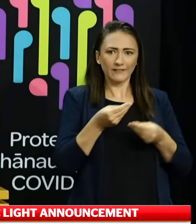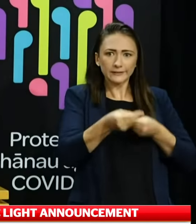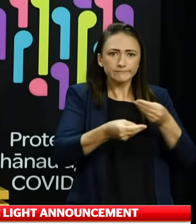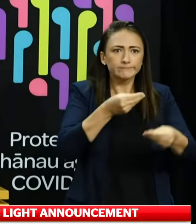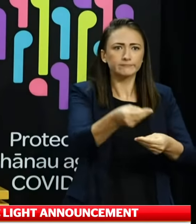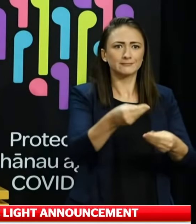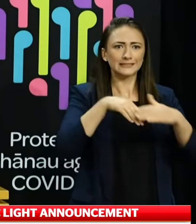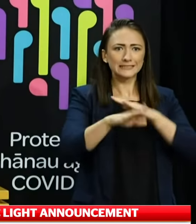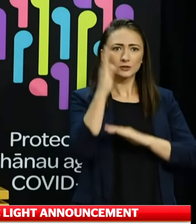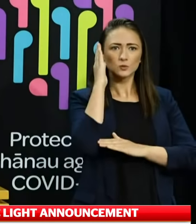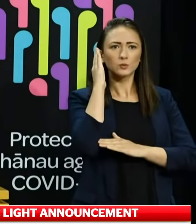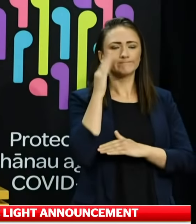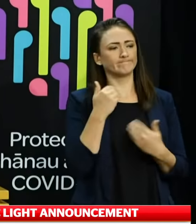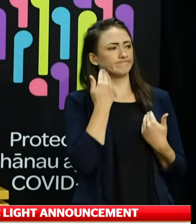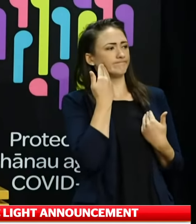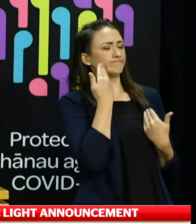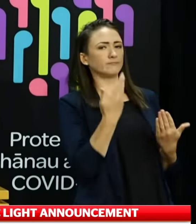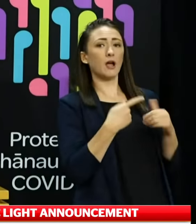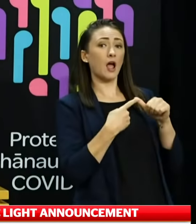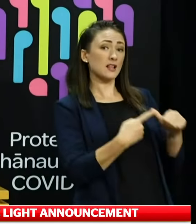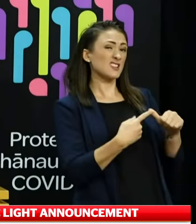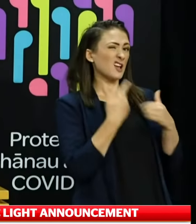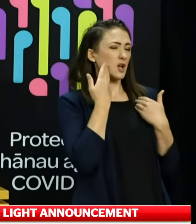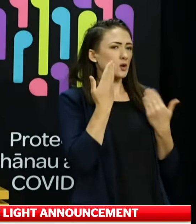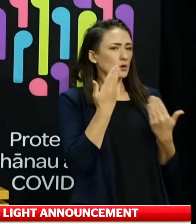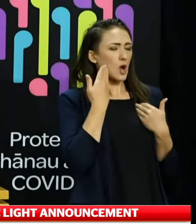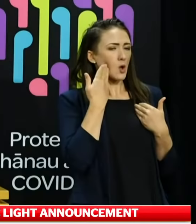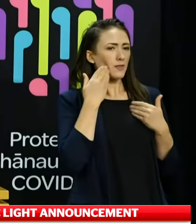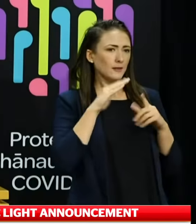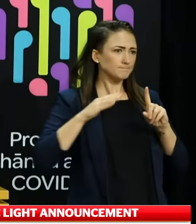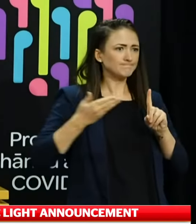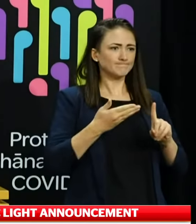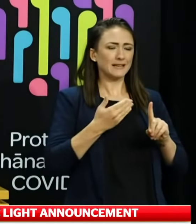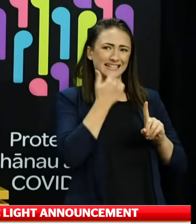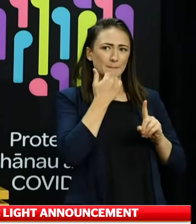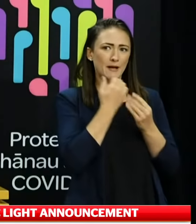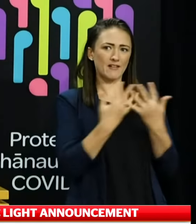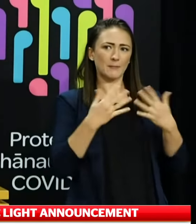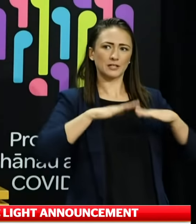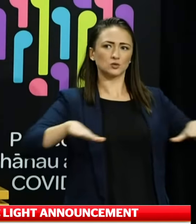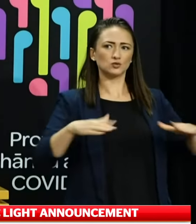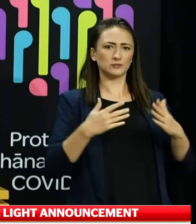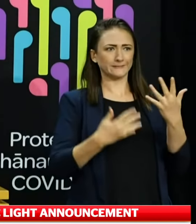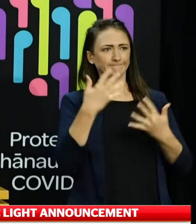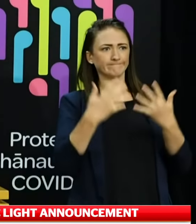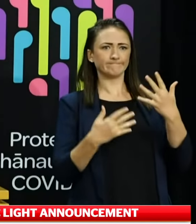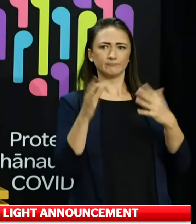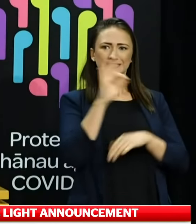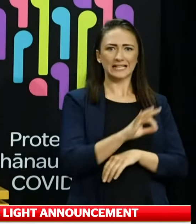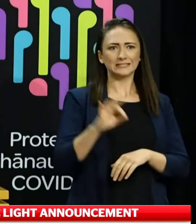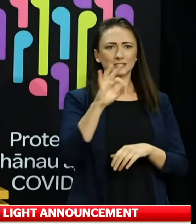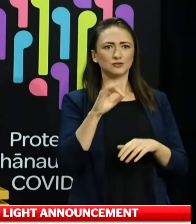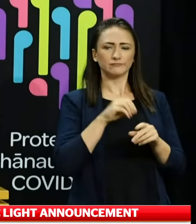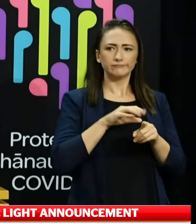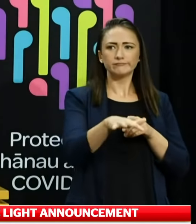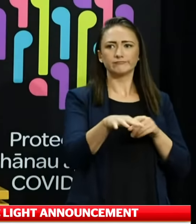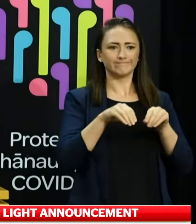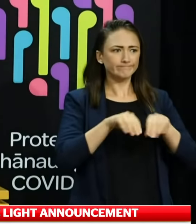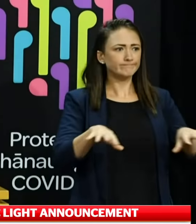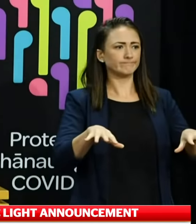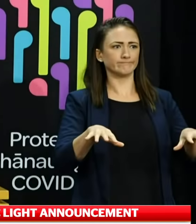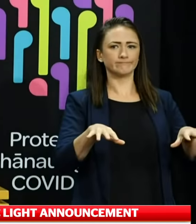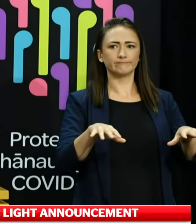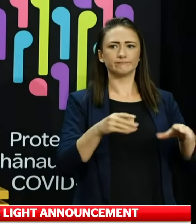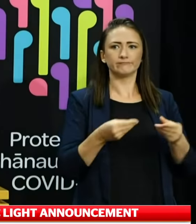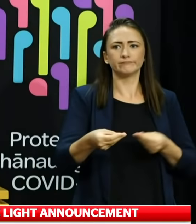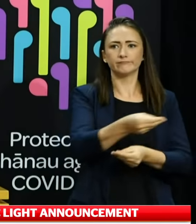number in front of me about that. That's something though that you want to look at. Because anecdotally, there's a lot of cases coming out of schools and then